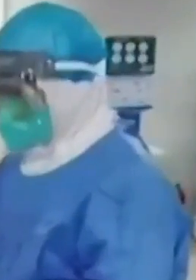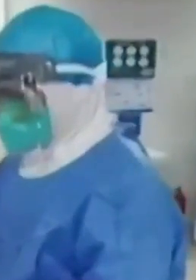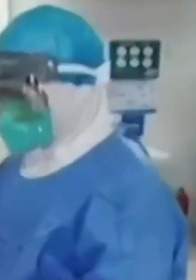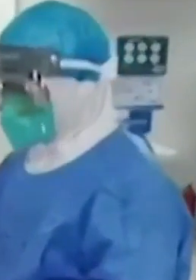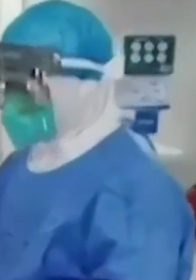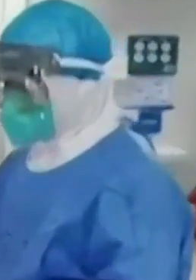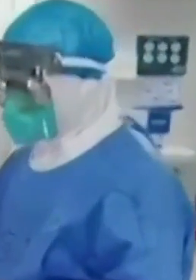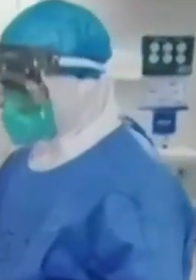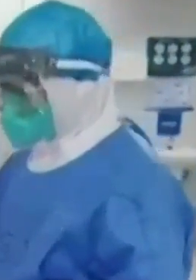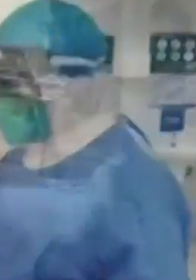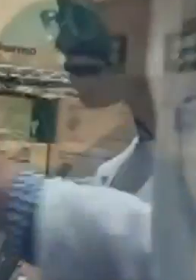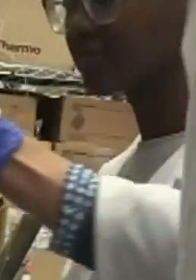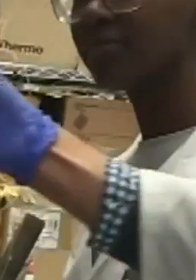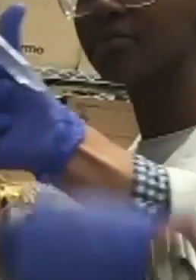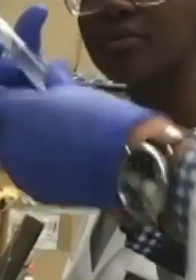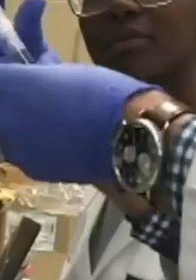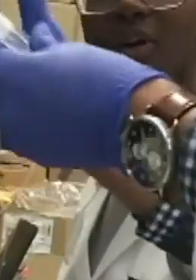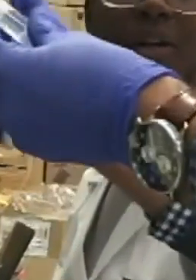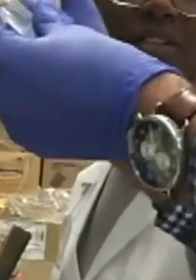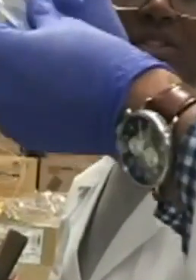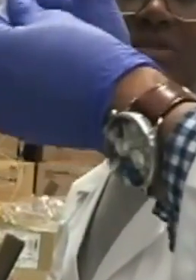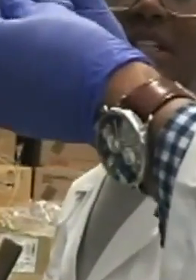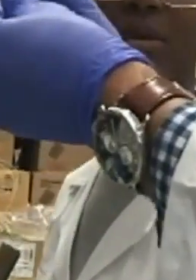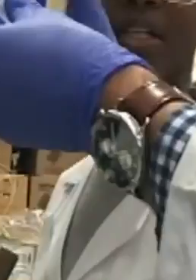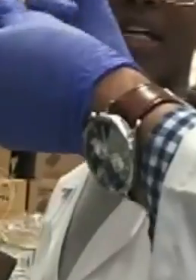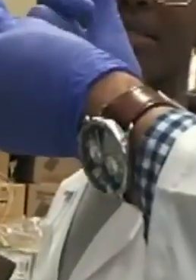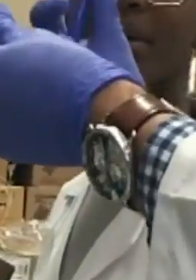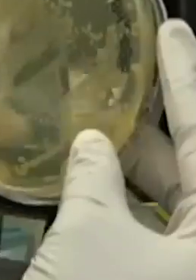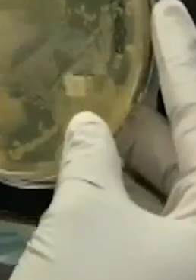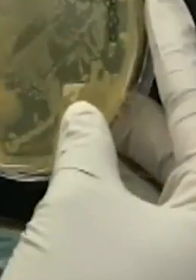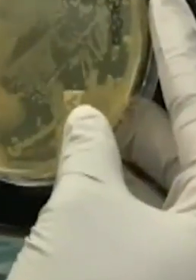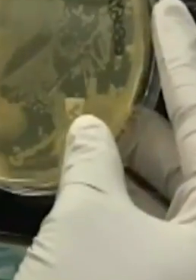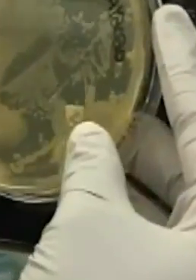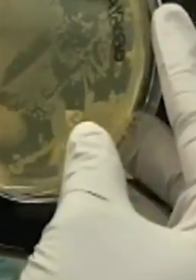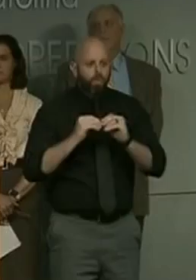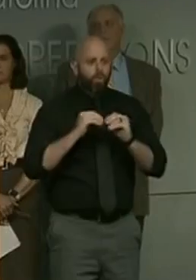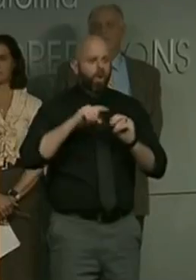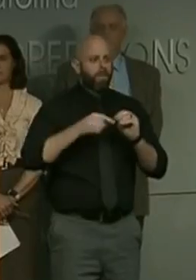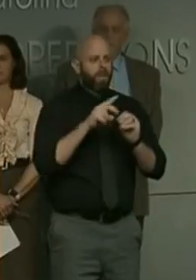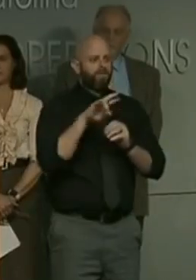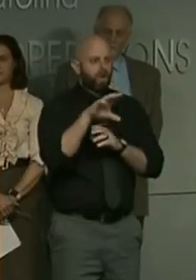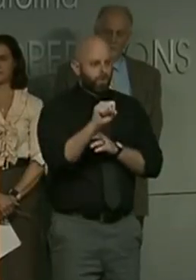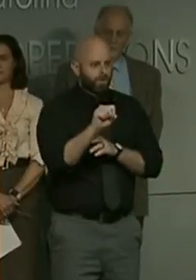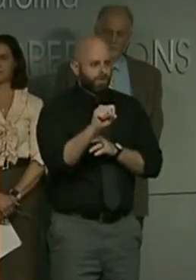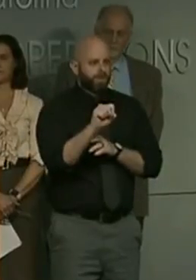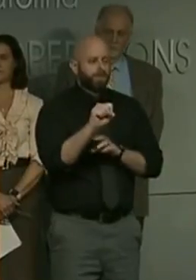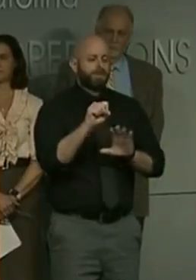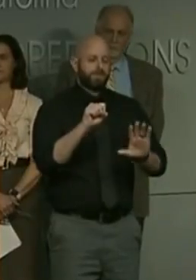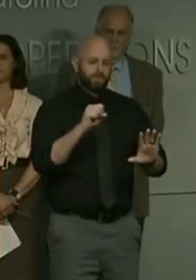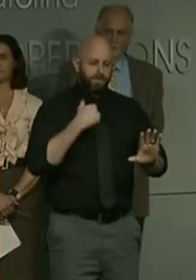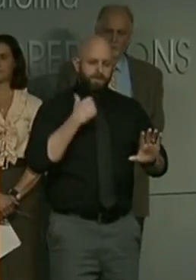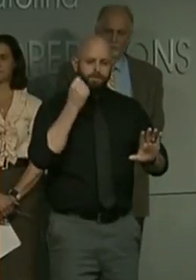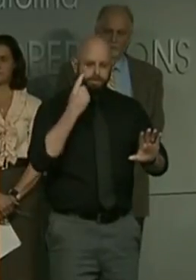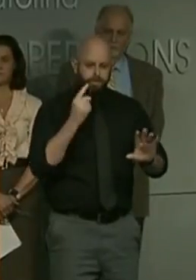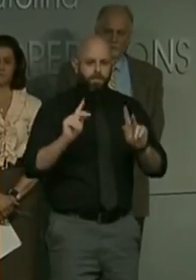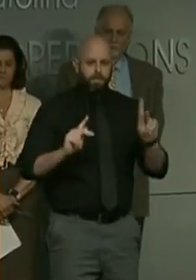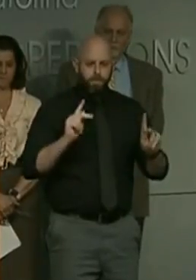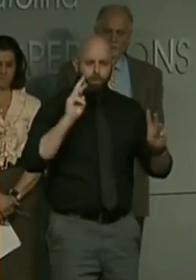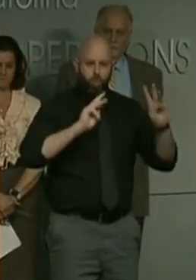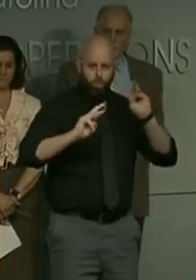to protect against the virus, like washing your hands and covering your cough. I understand that people are